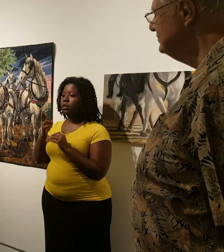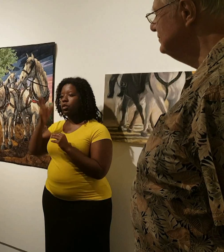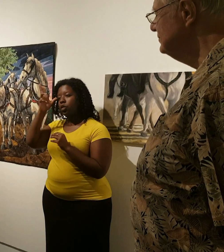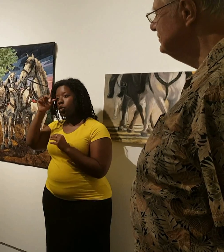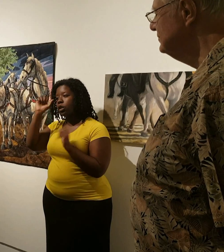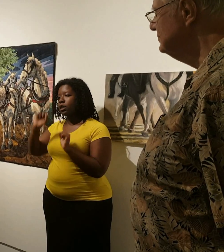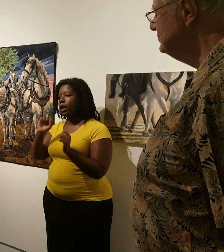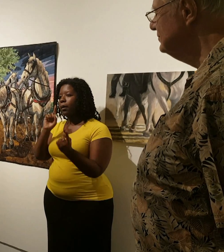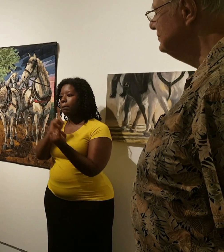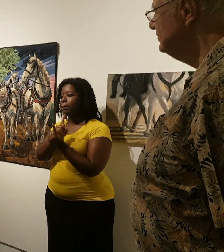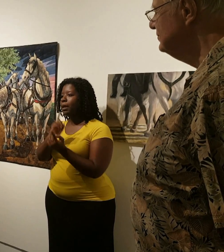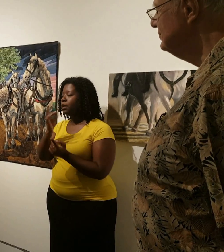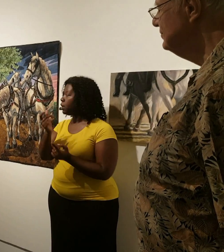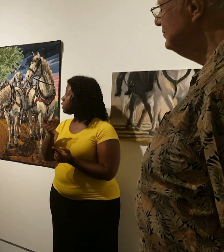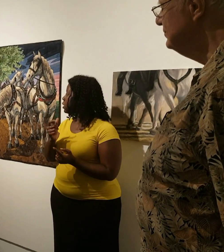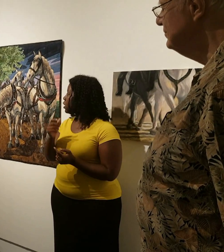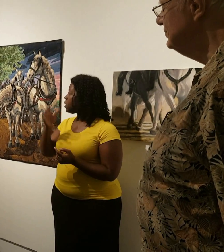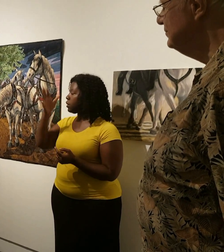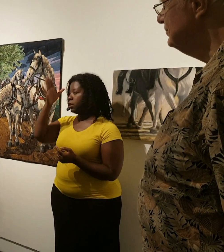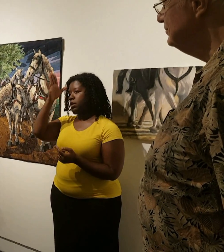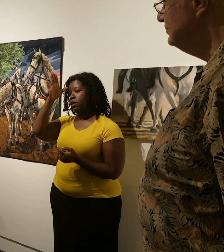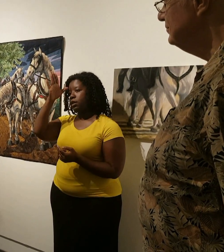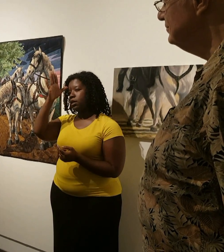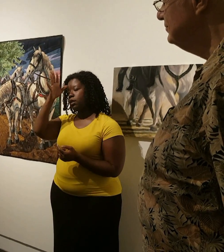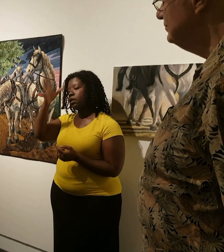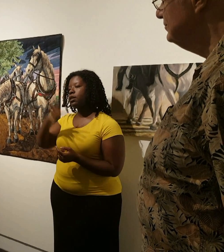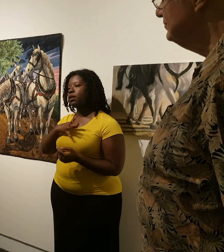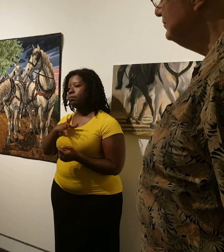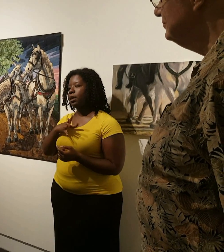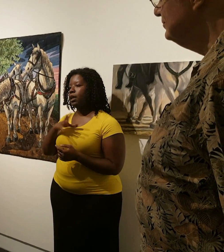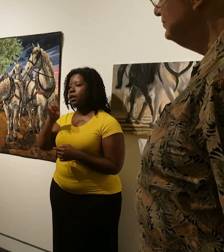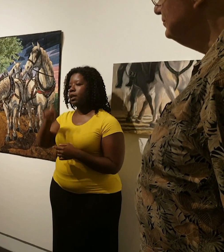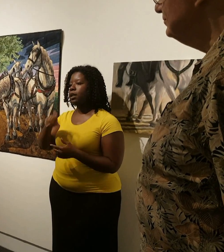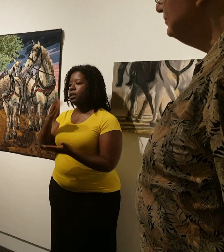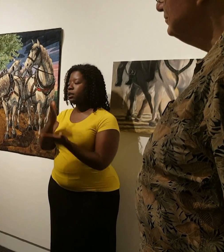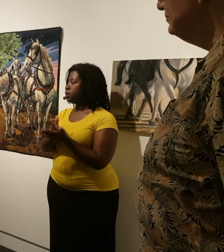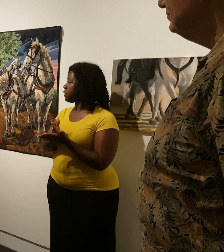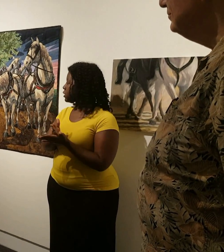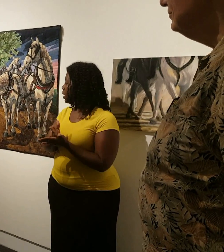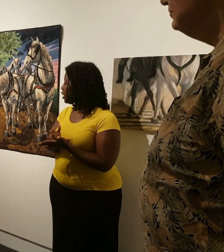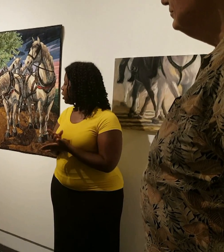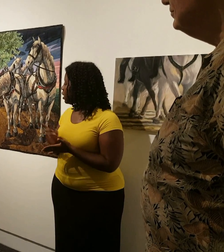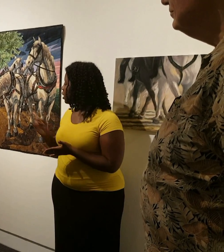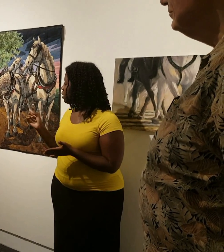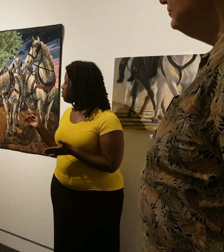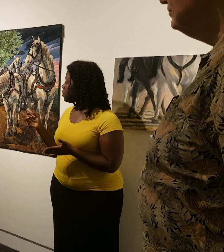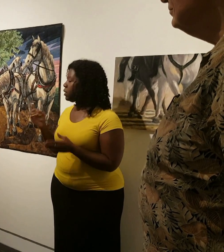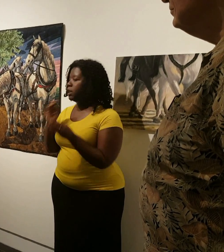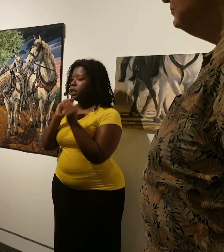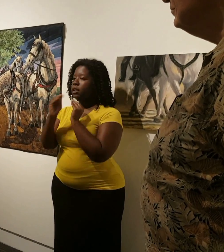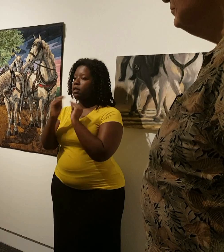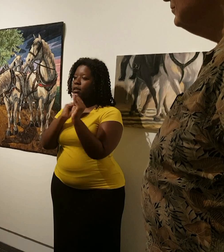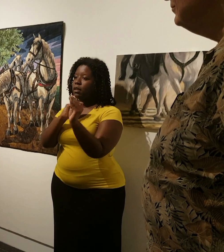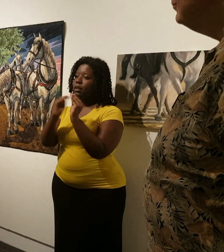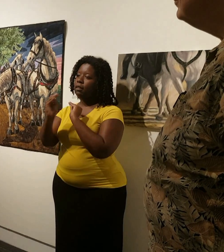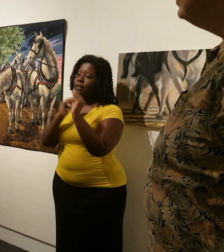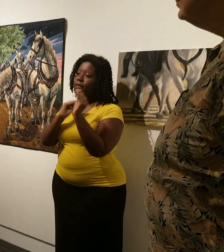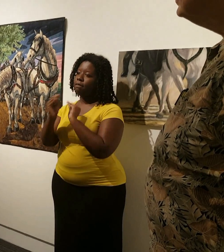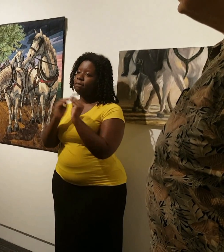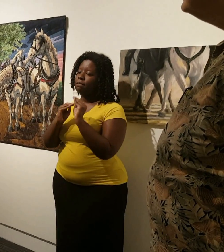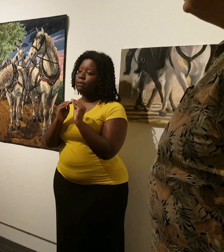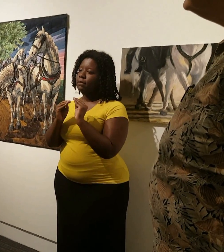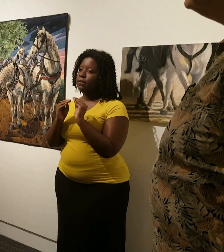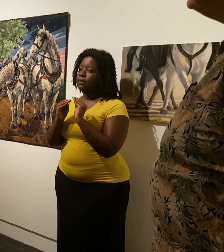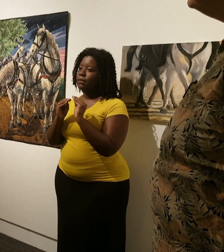place, is that the men in the back had to stop the cart, and the reason for stopping the cart is to fix some problem with one of the harnesses on the